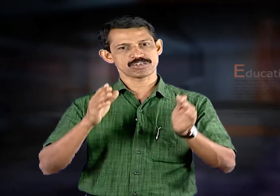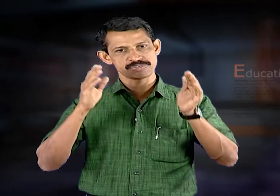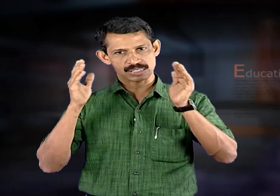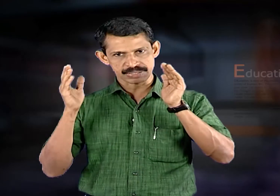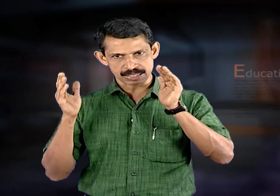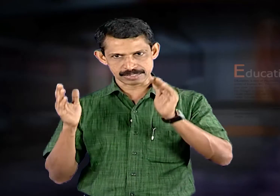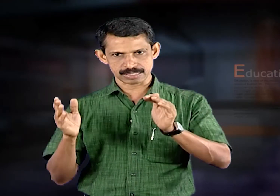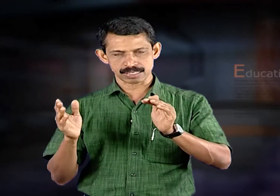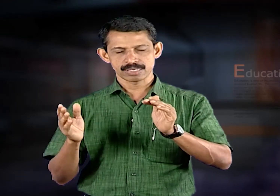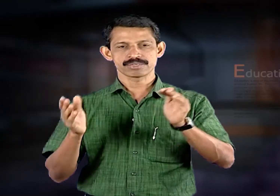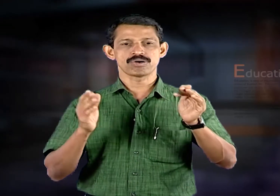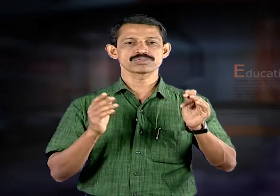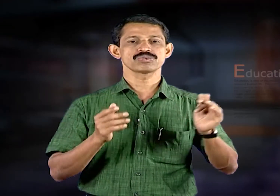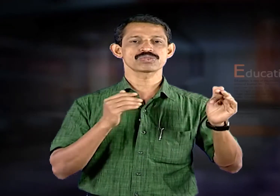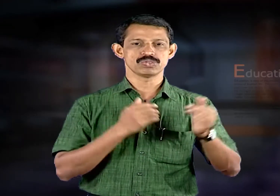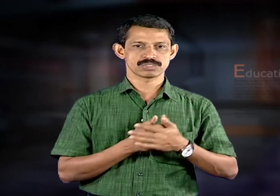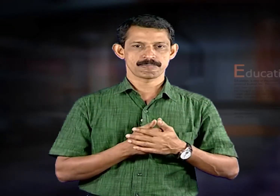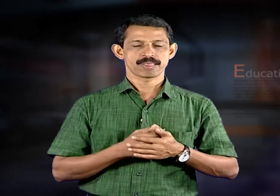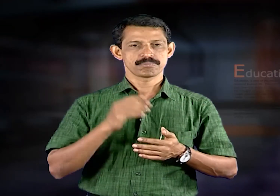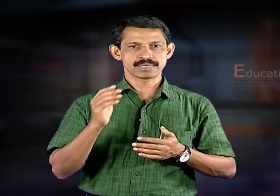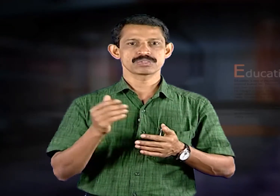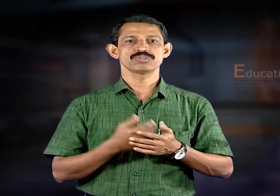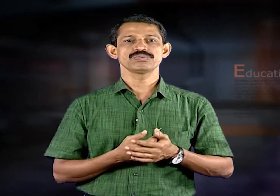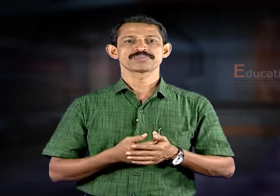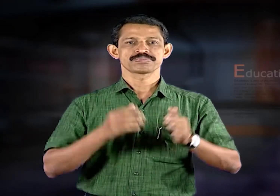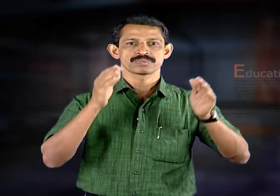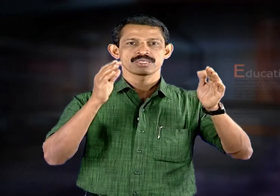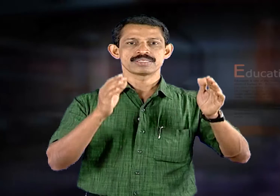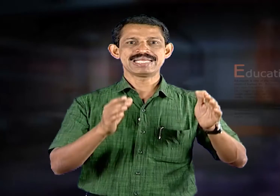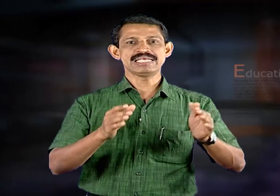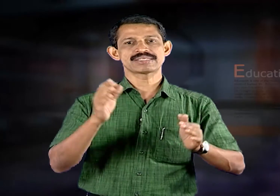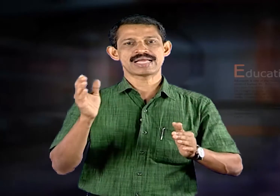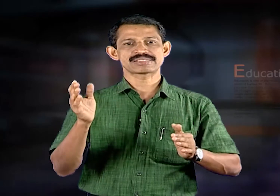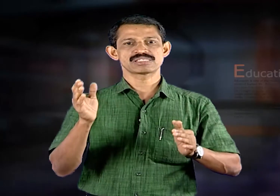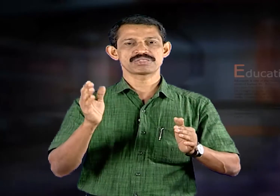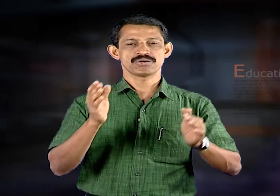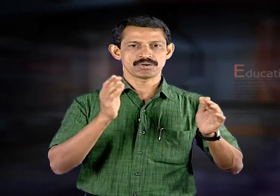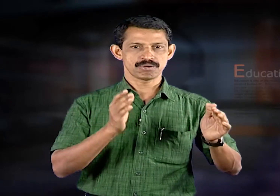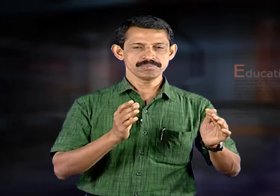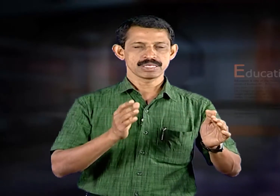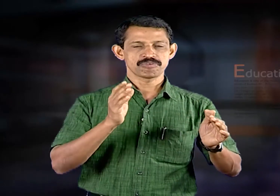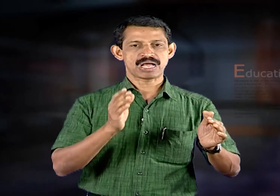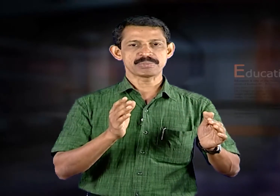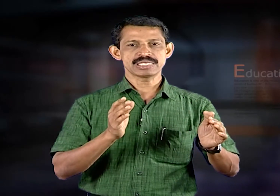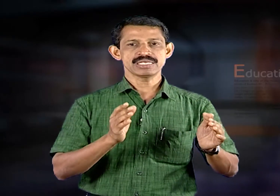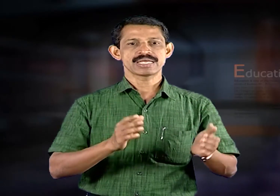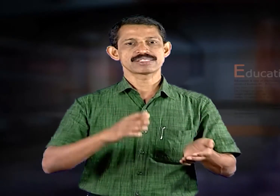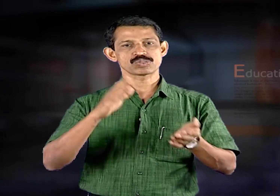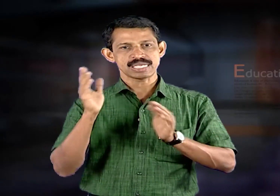his living culture not through schools, but through daily interactions with home, family and